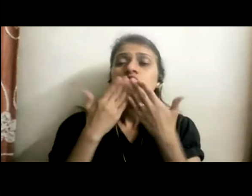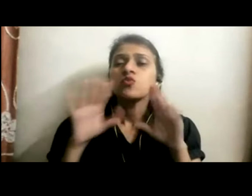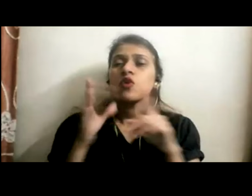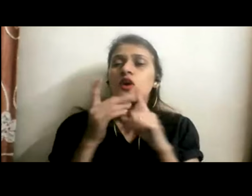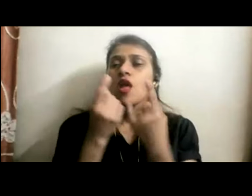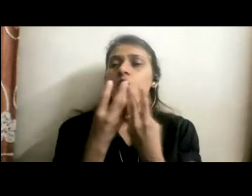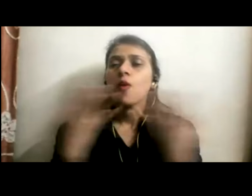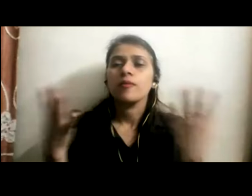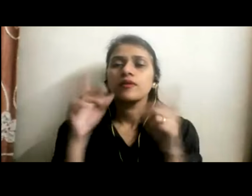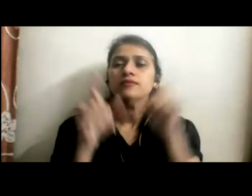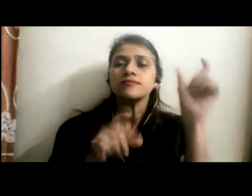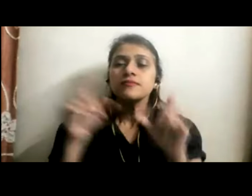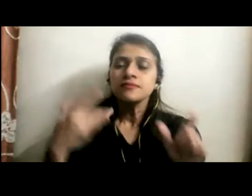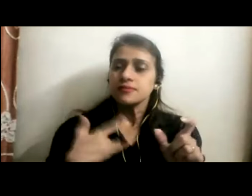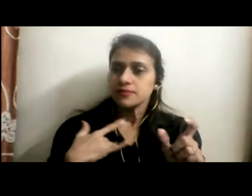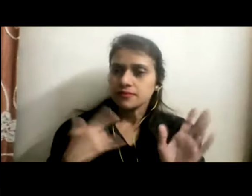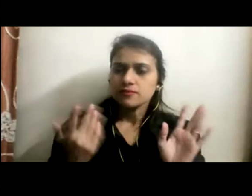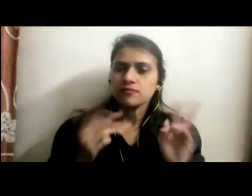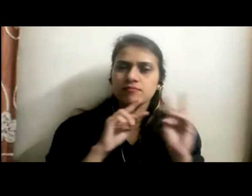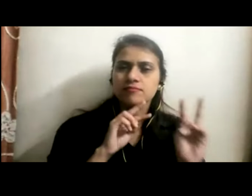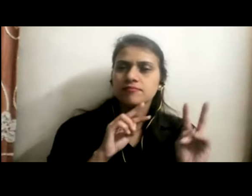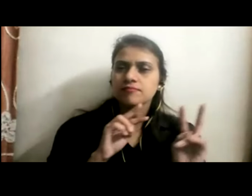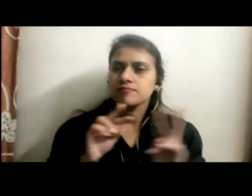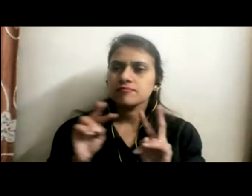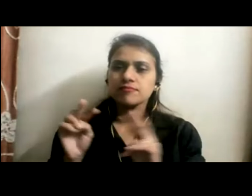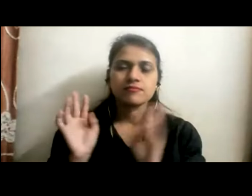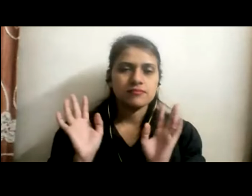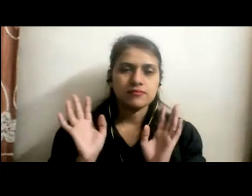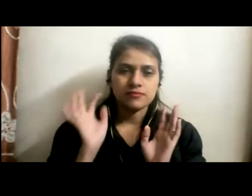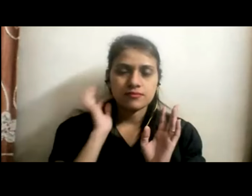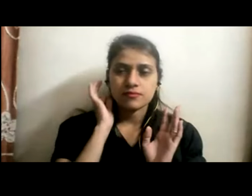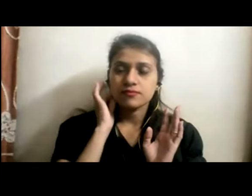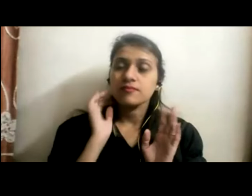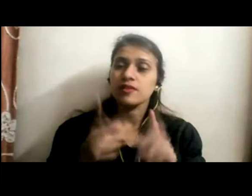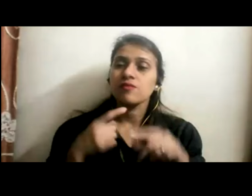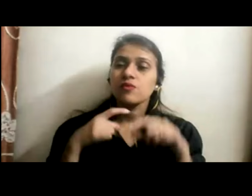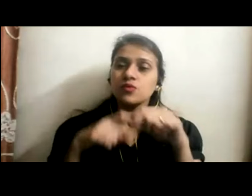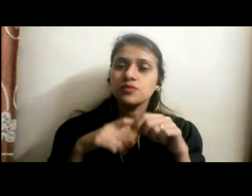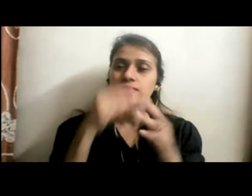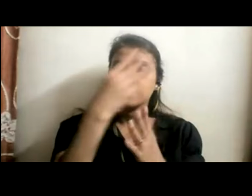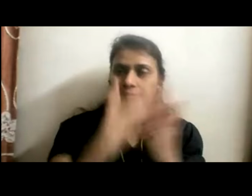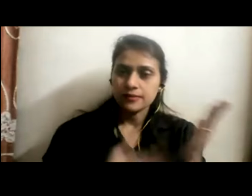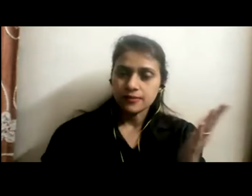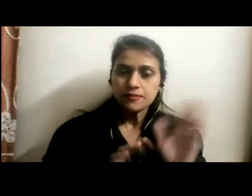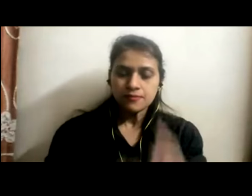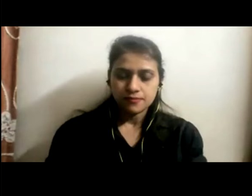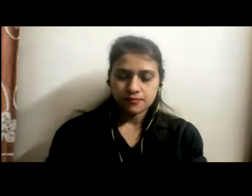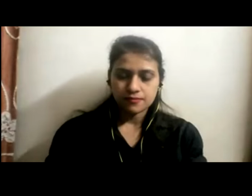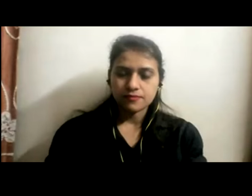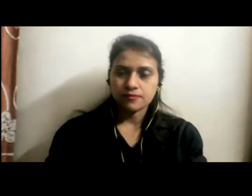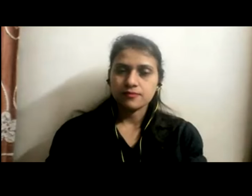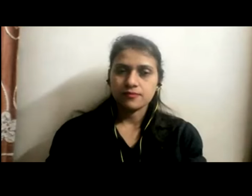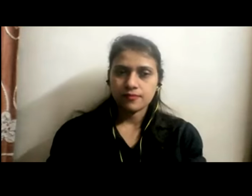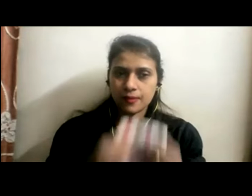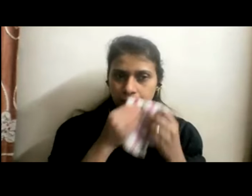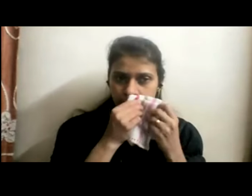So a lot more, what do you say, stricter set of questions. On the other hand, a guide would just say